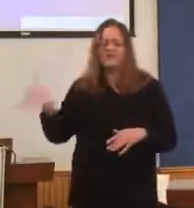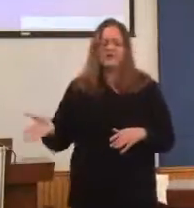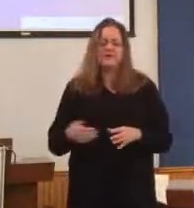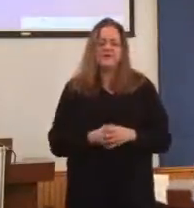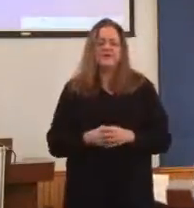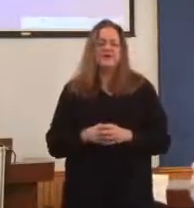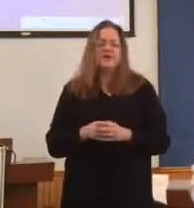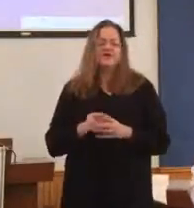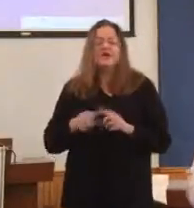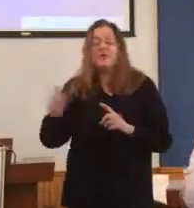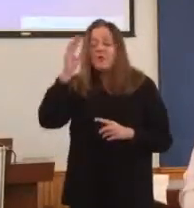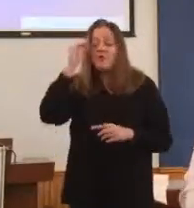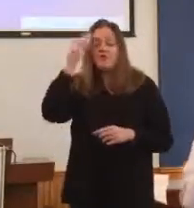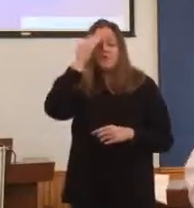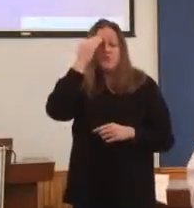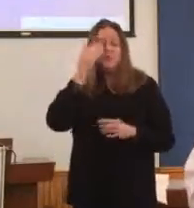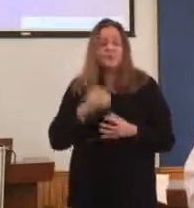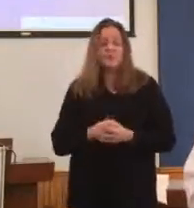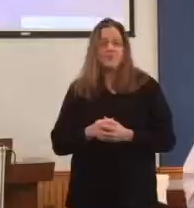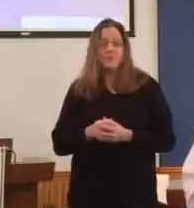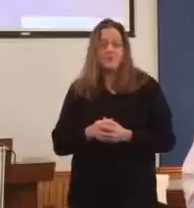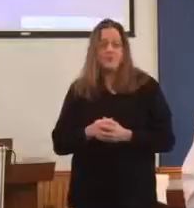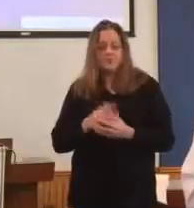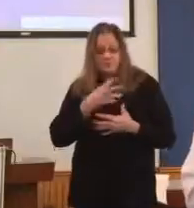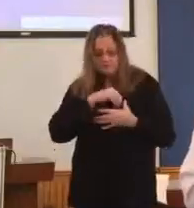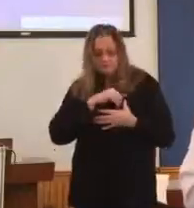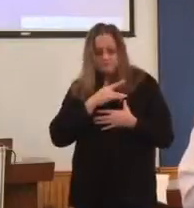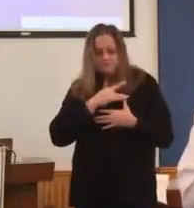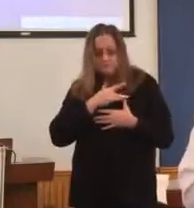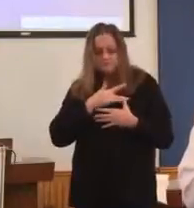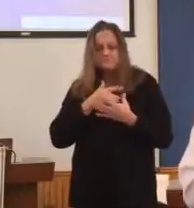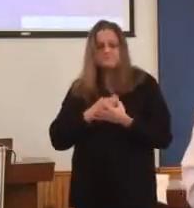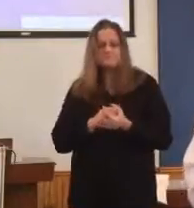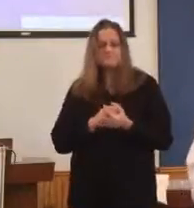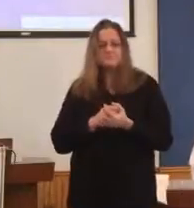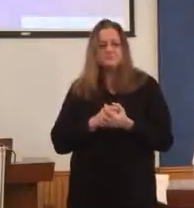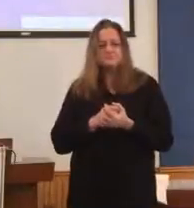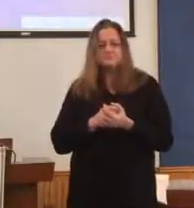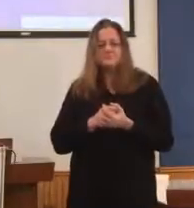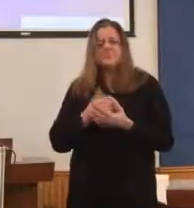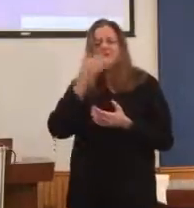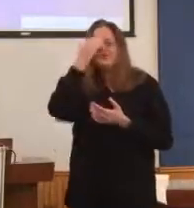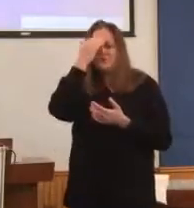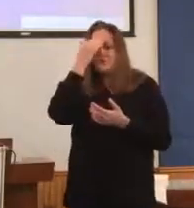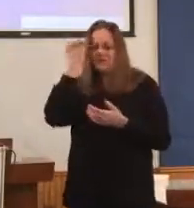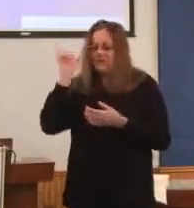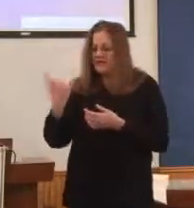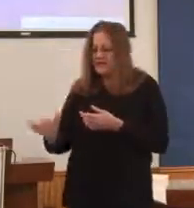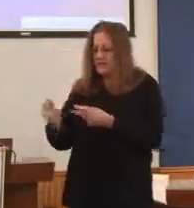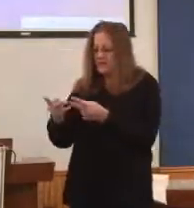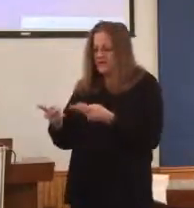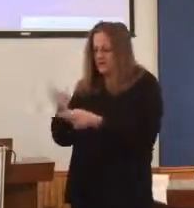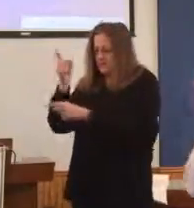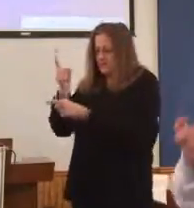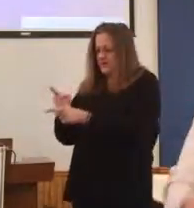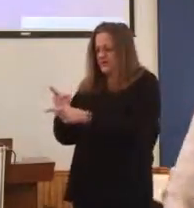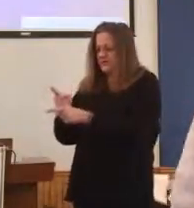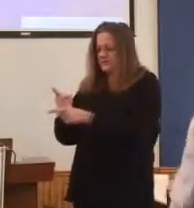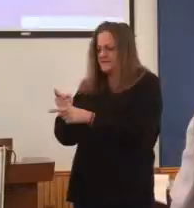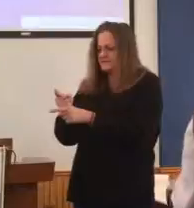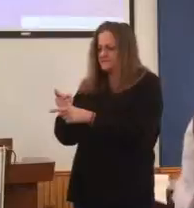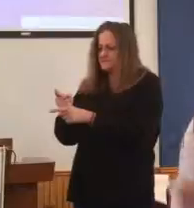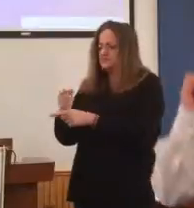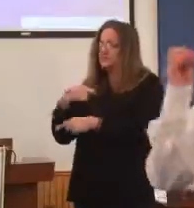These boys knew it. They knew in their hearts where they were supposed to be. They felt the call of